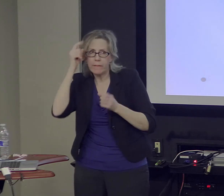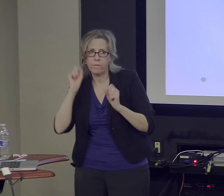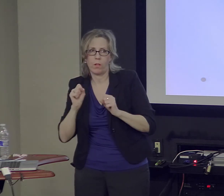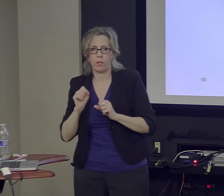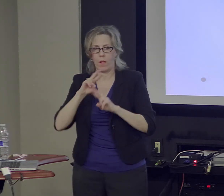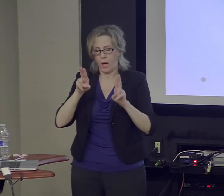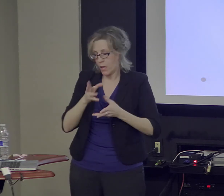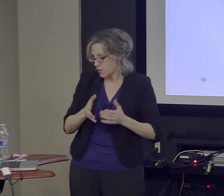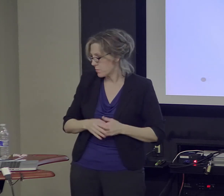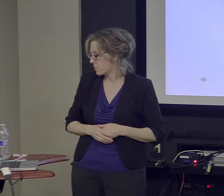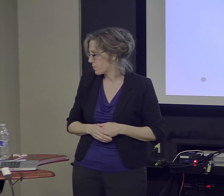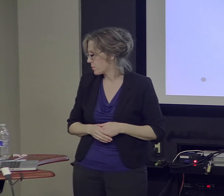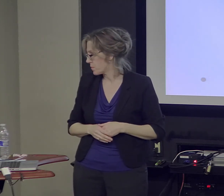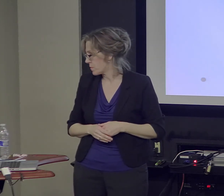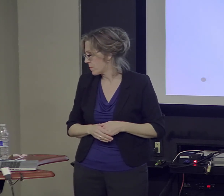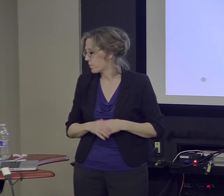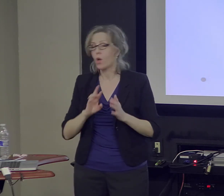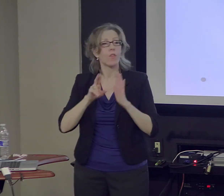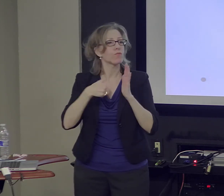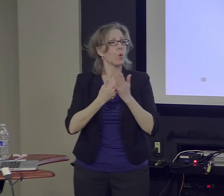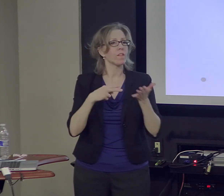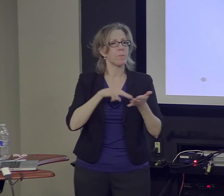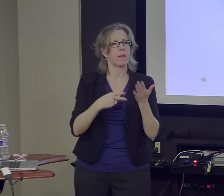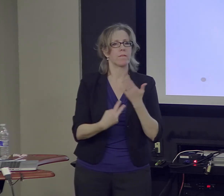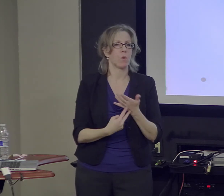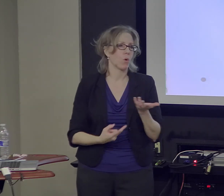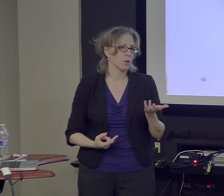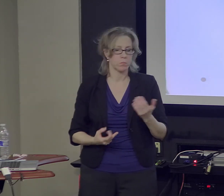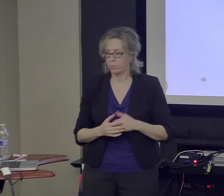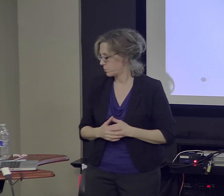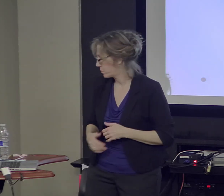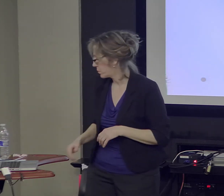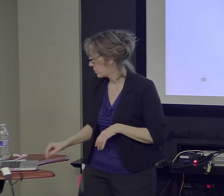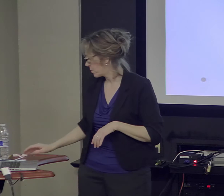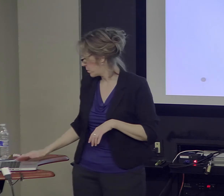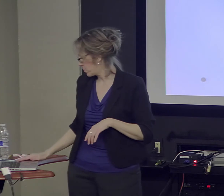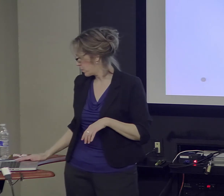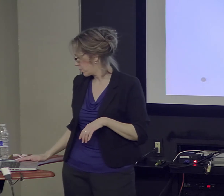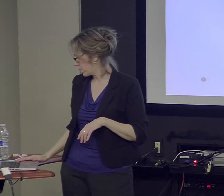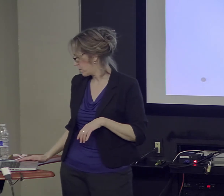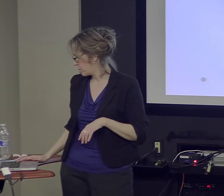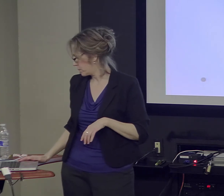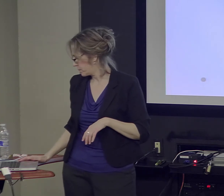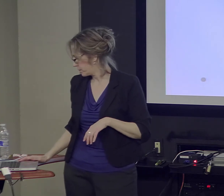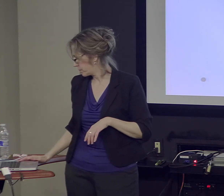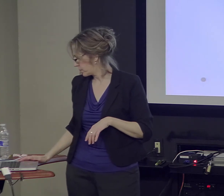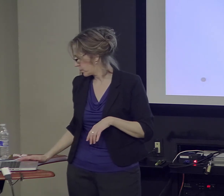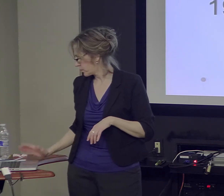role of natural sign language elements, and then the role of metaphor.